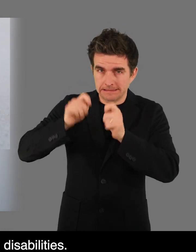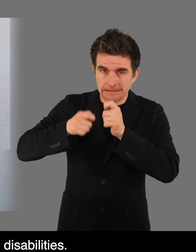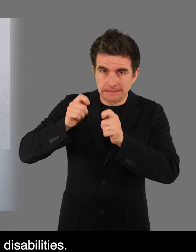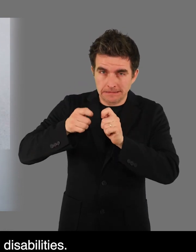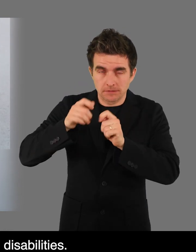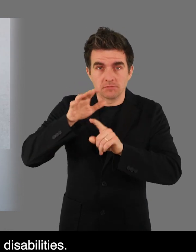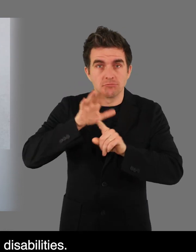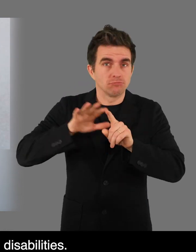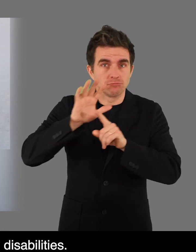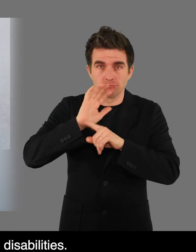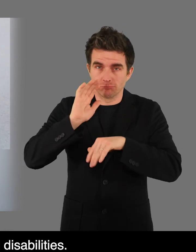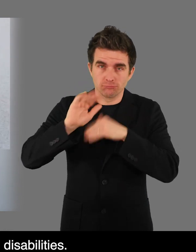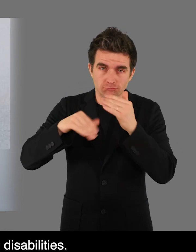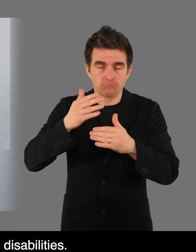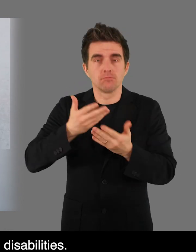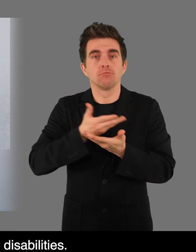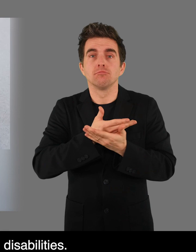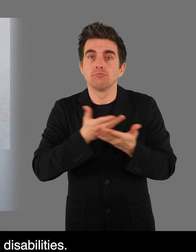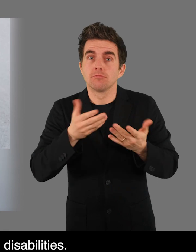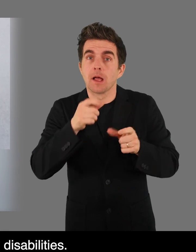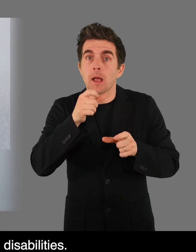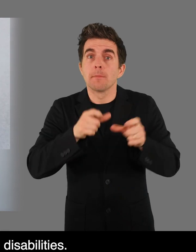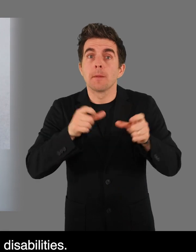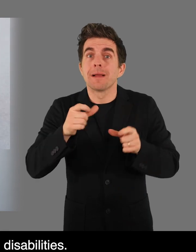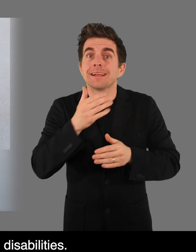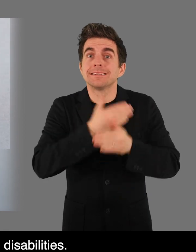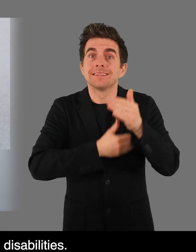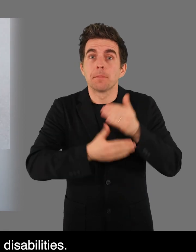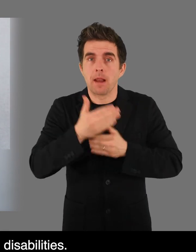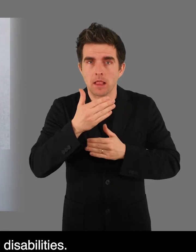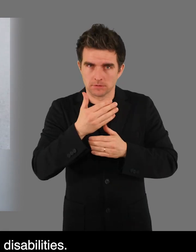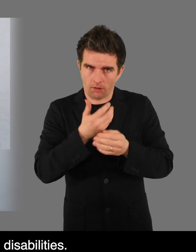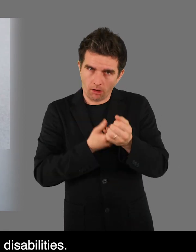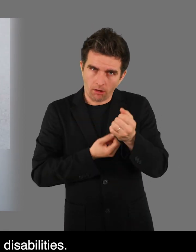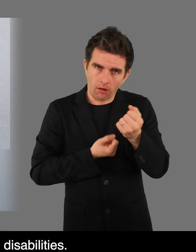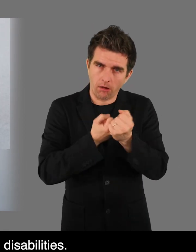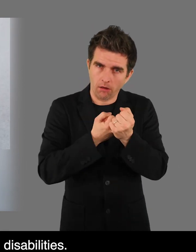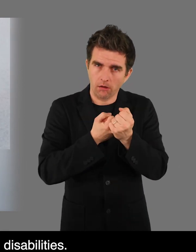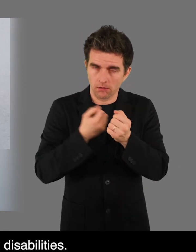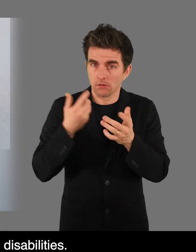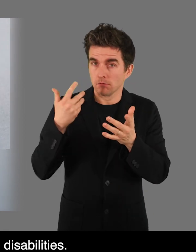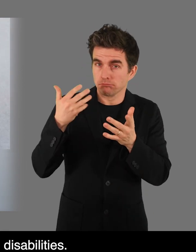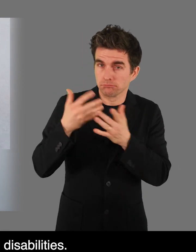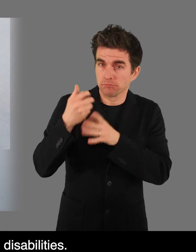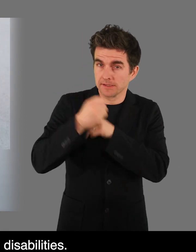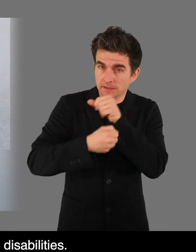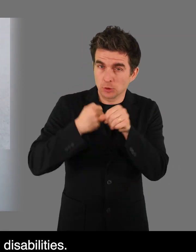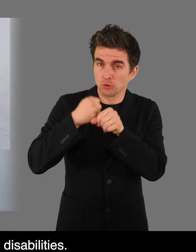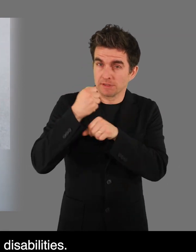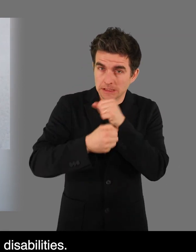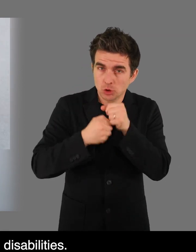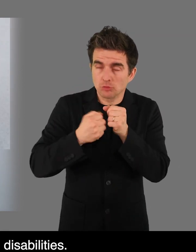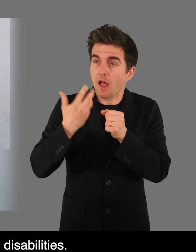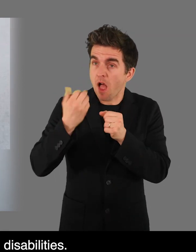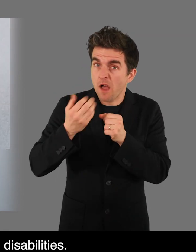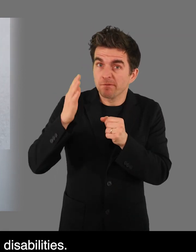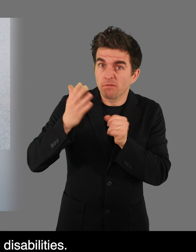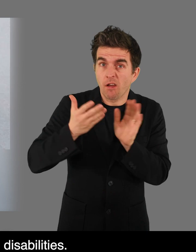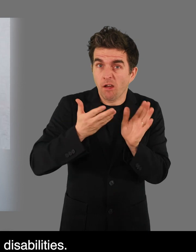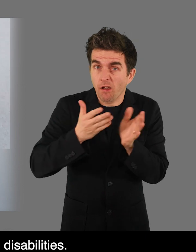for the benefit of persons with disabilities. Over the years, we have